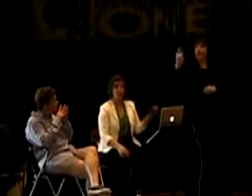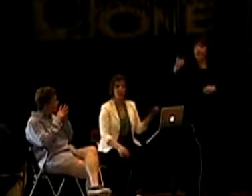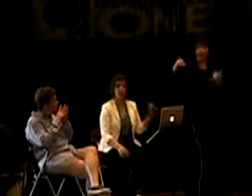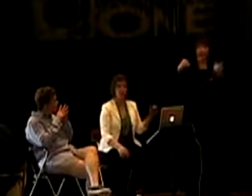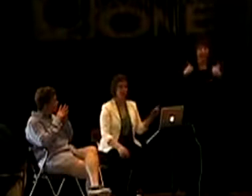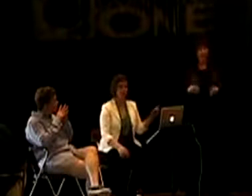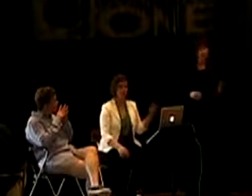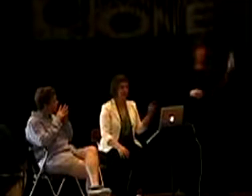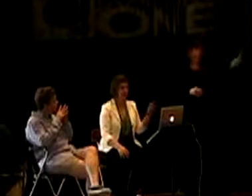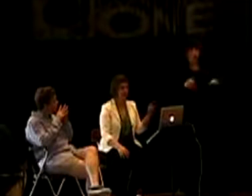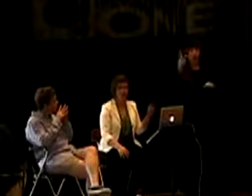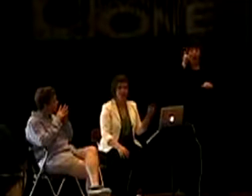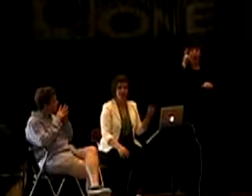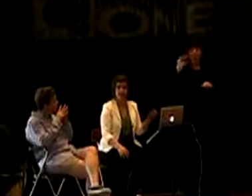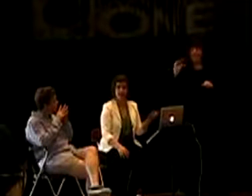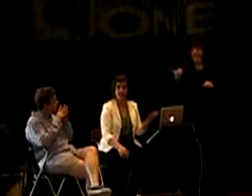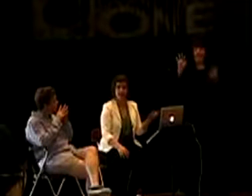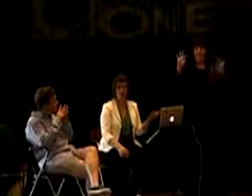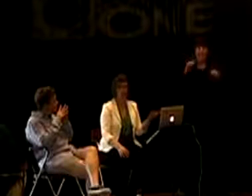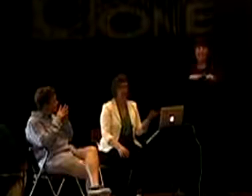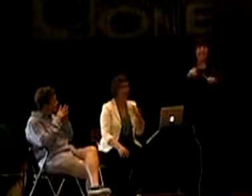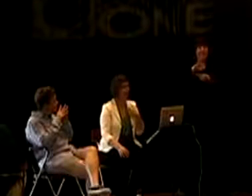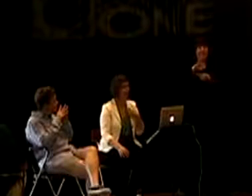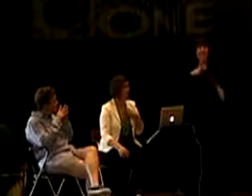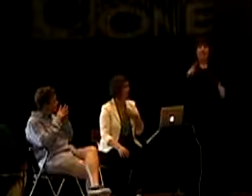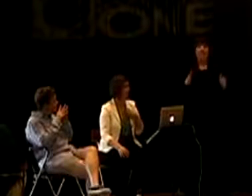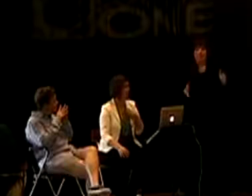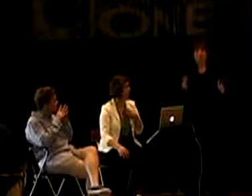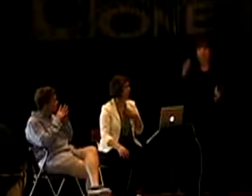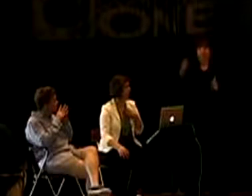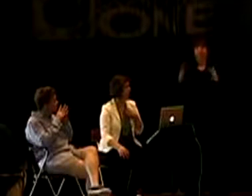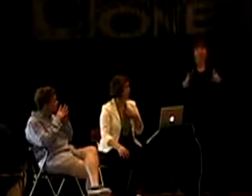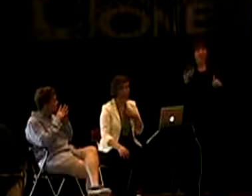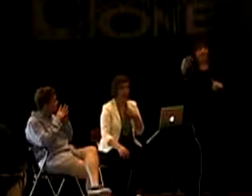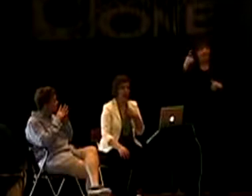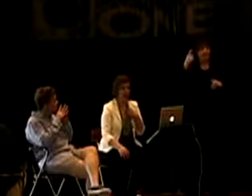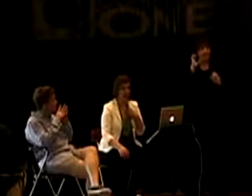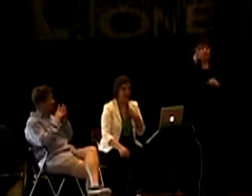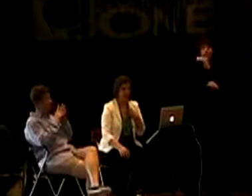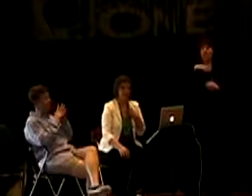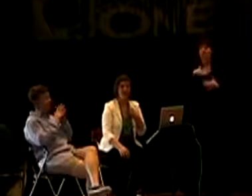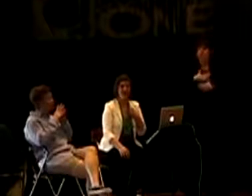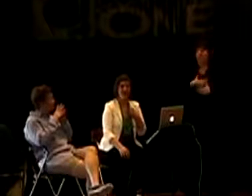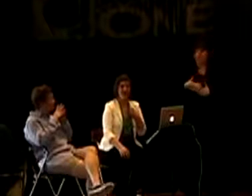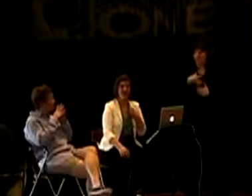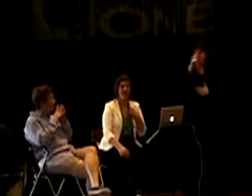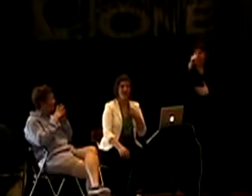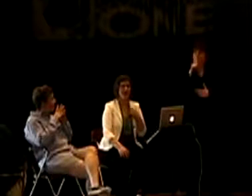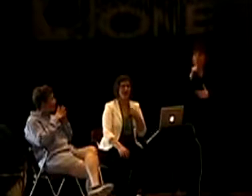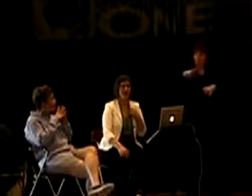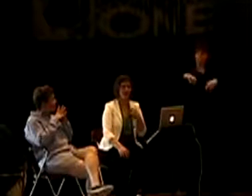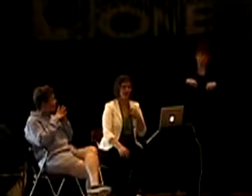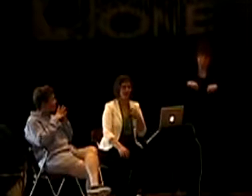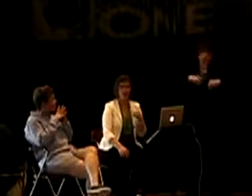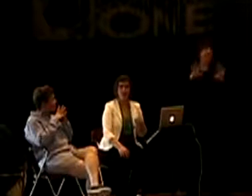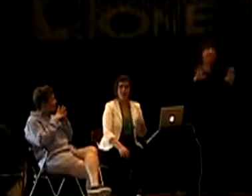audio is coming through perfectly. It's a little bit choppy in the video. I'm sure it's the same for her. In terms of our video. So we